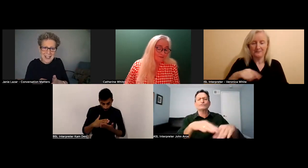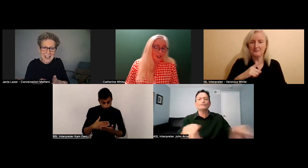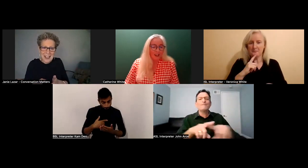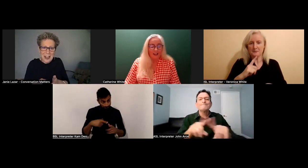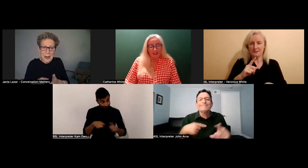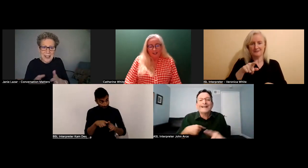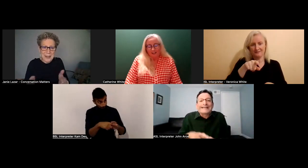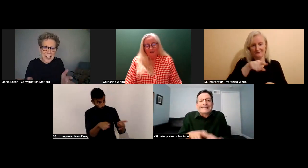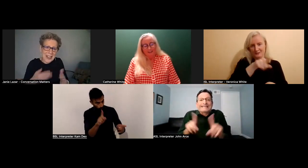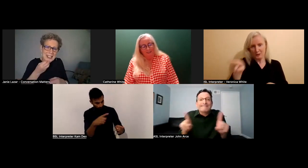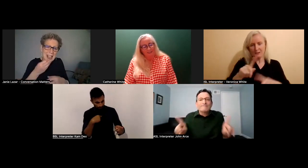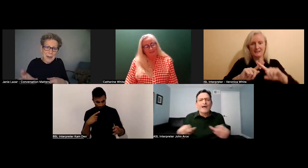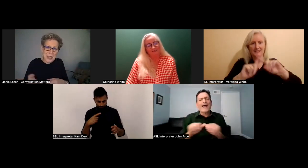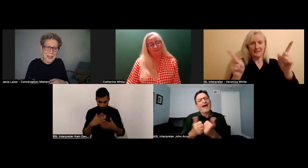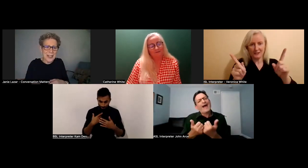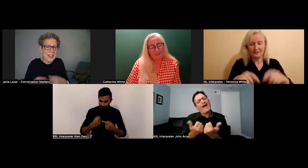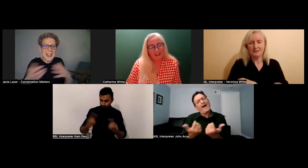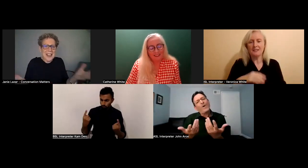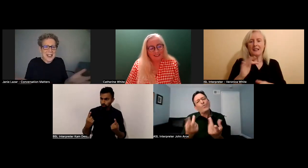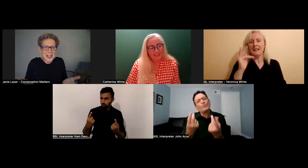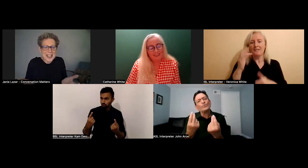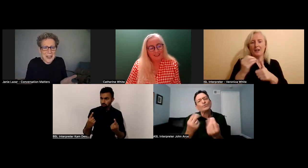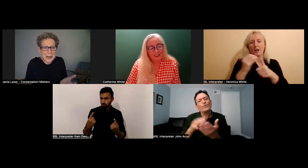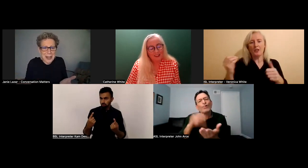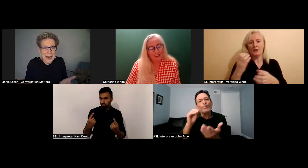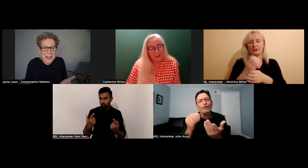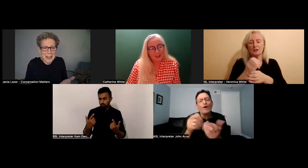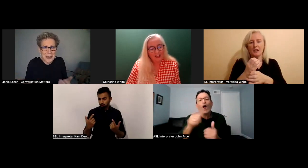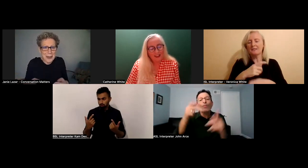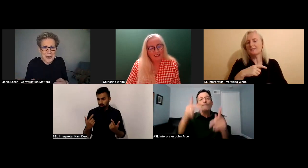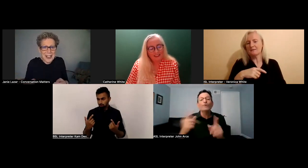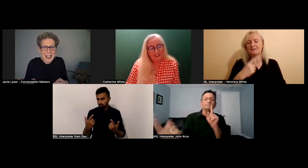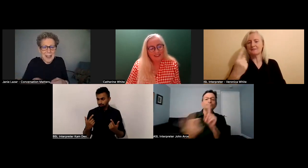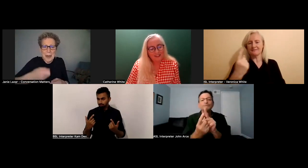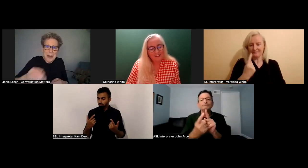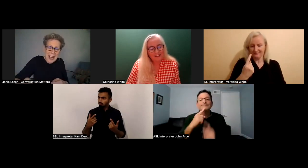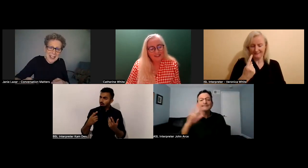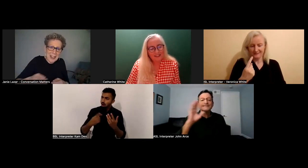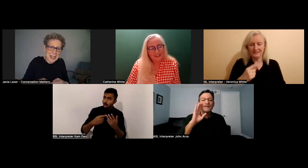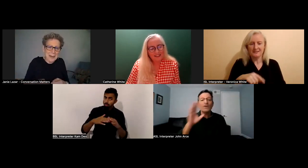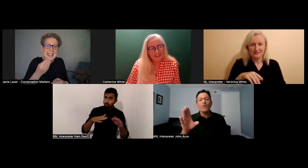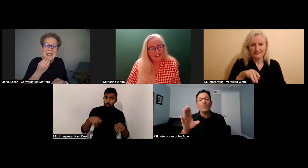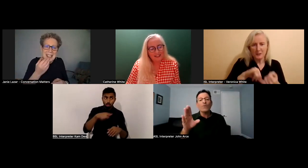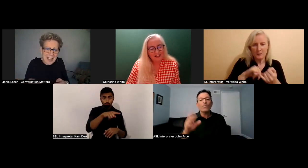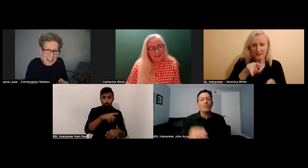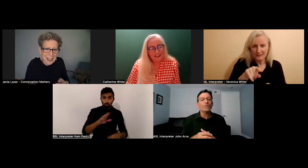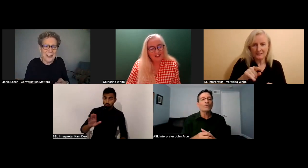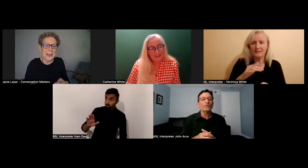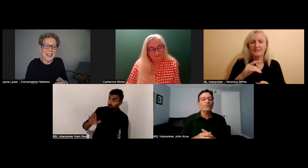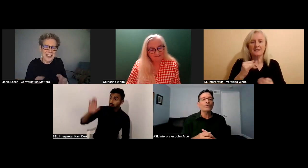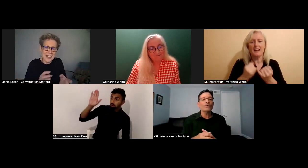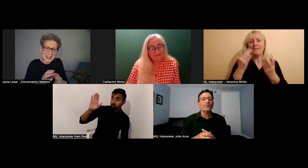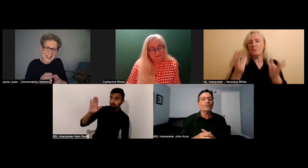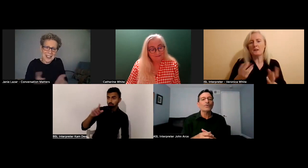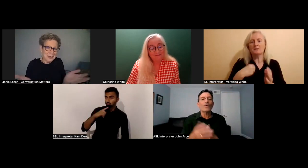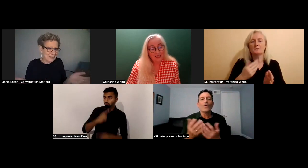that? Whereas if another kid came up to you and just said who they were, or even when you handed something, to say thank you.